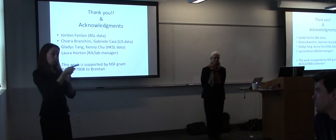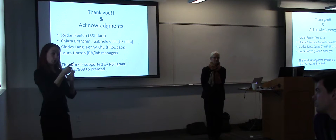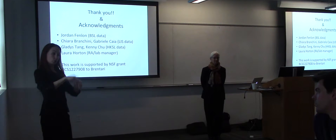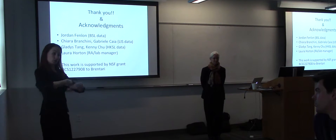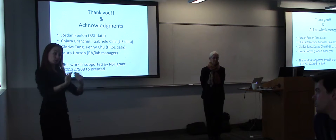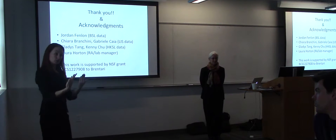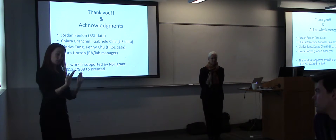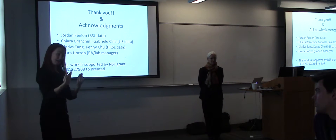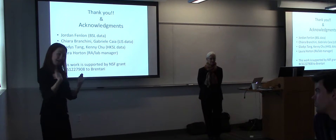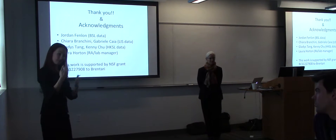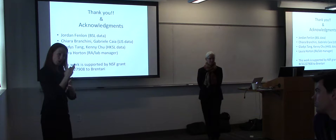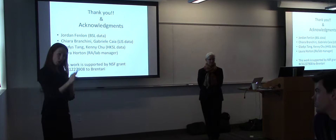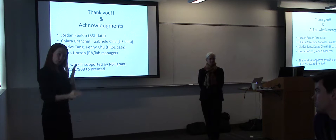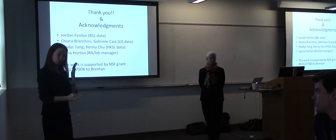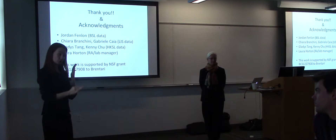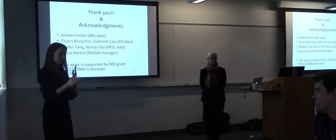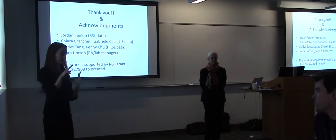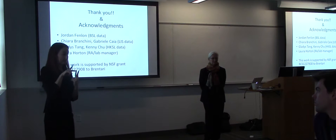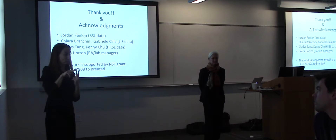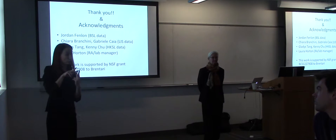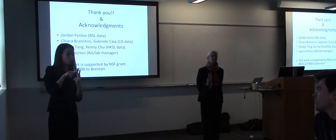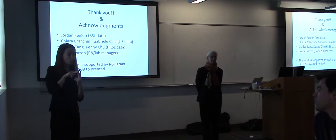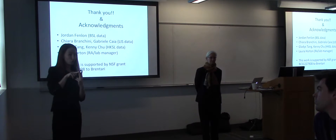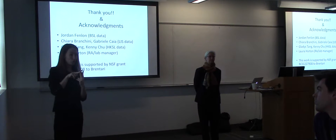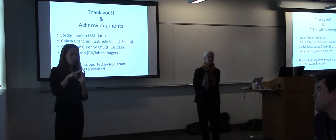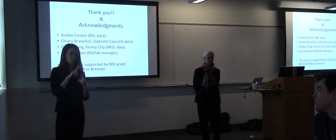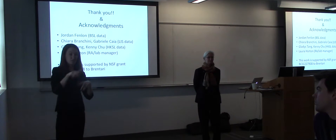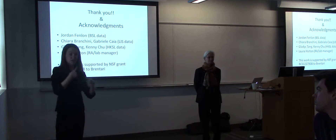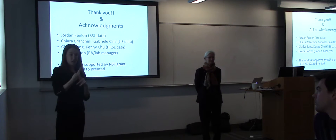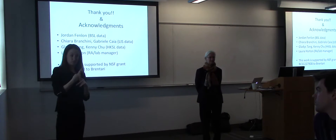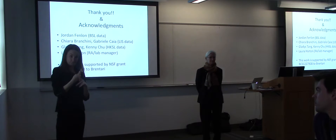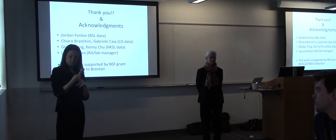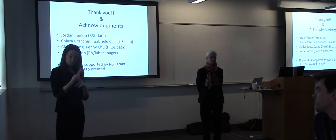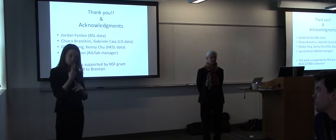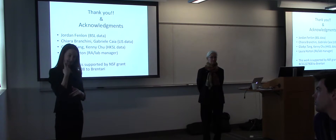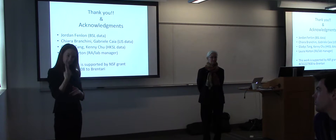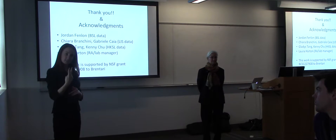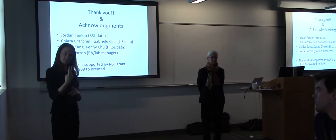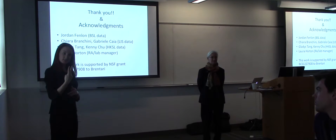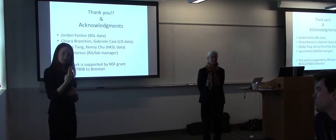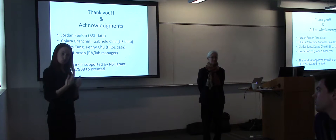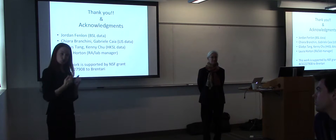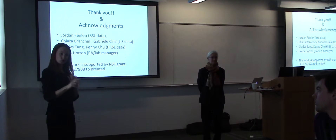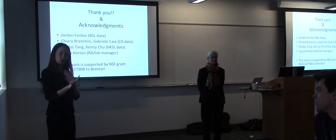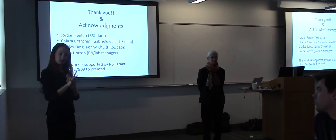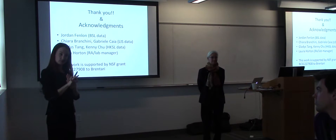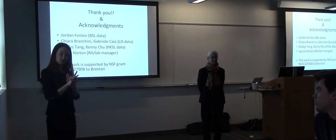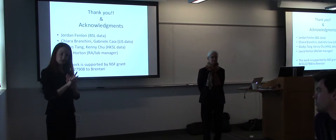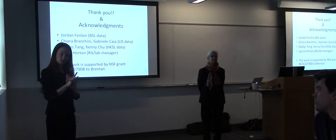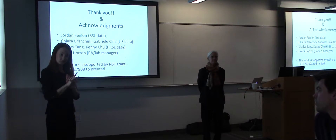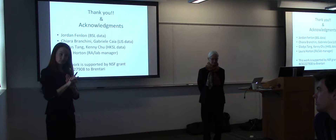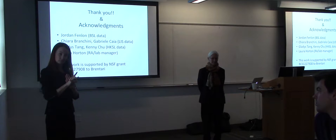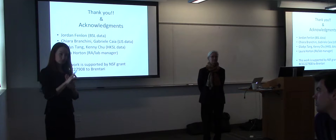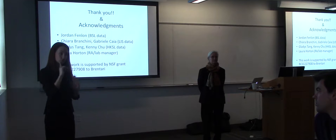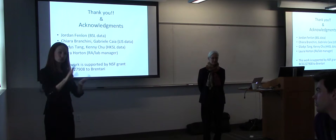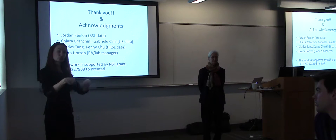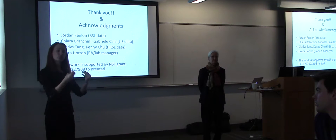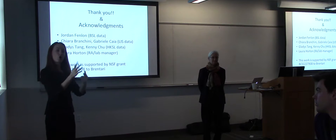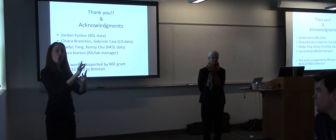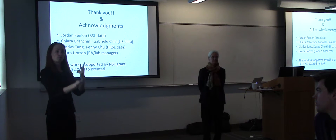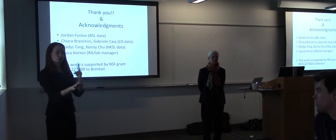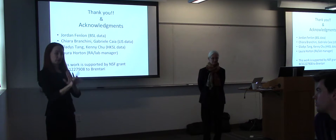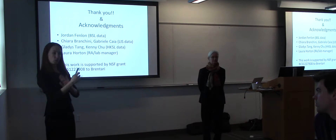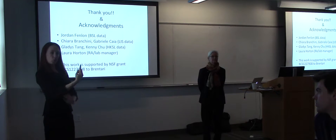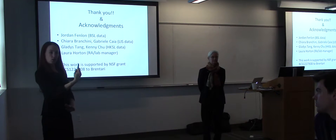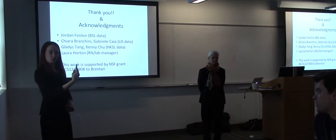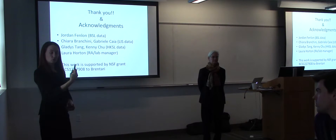everybody the option for either type, and to see what if they would select the preference rather than this sort